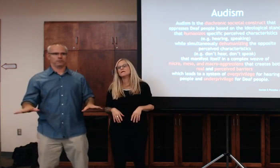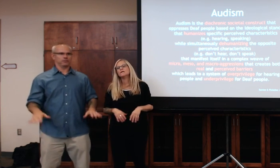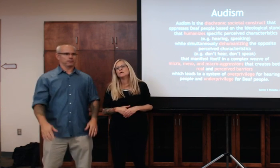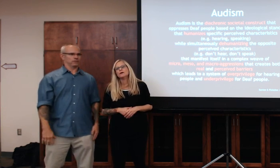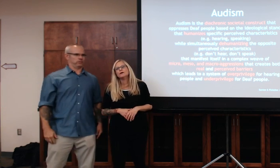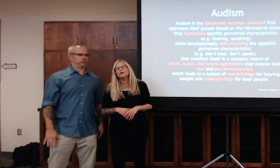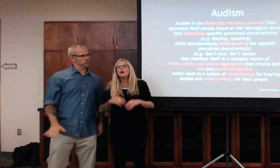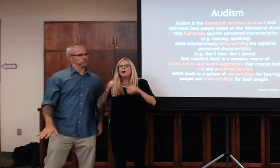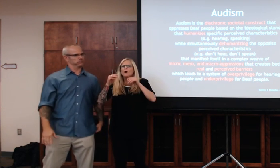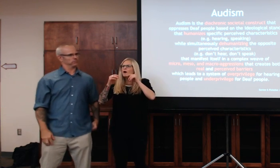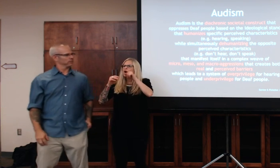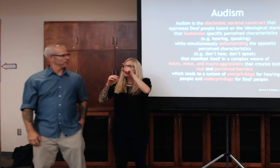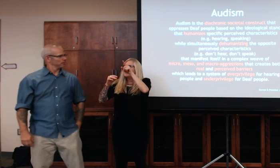honest. It does.